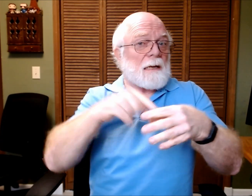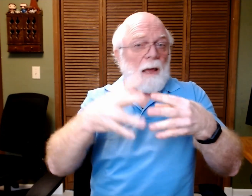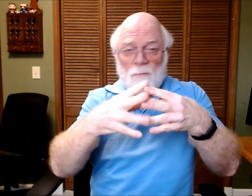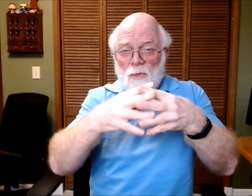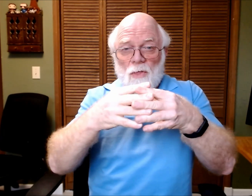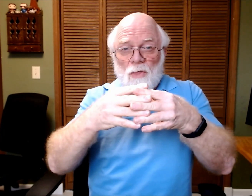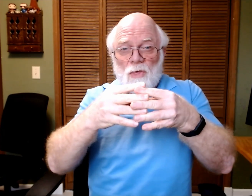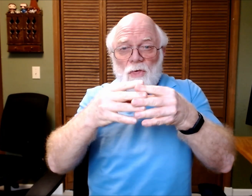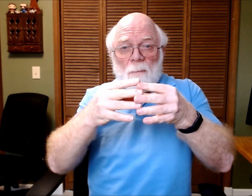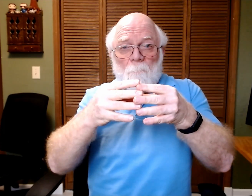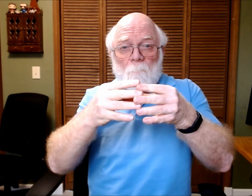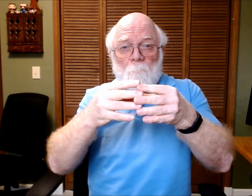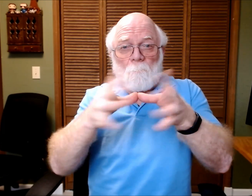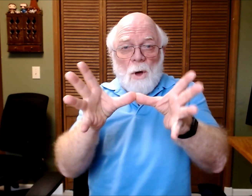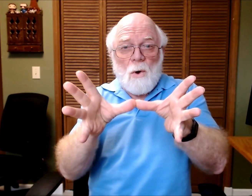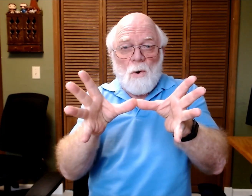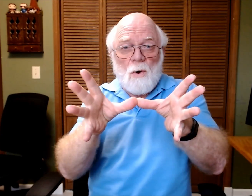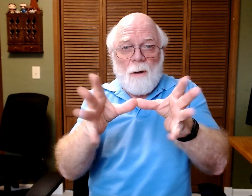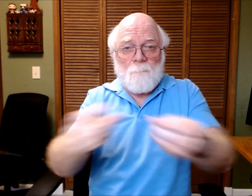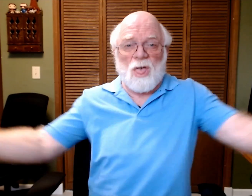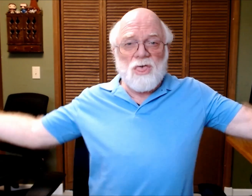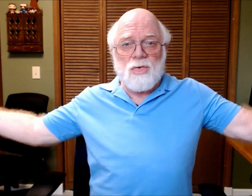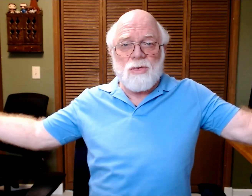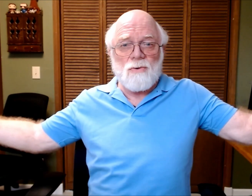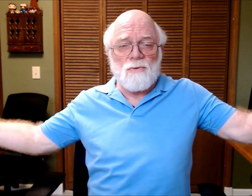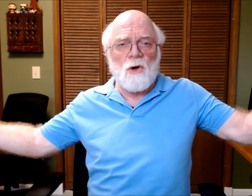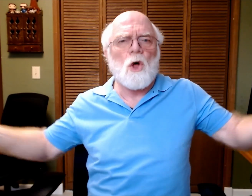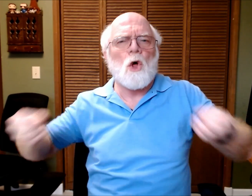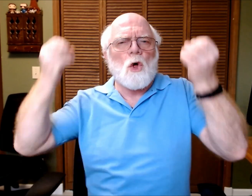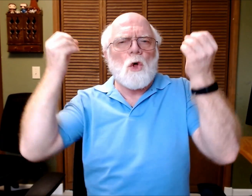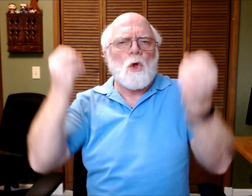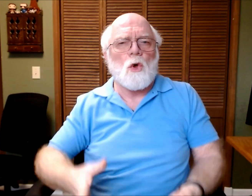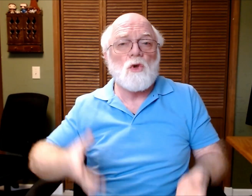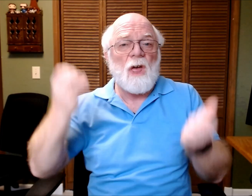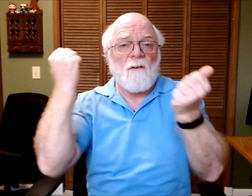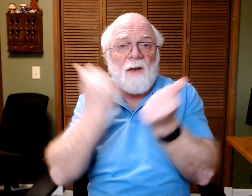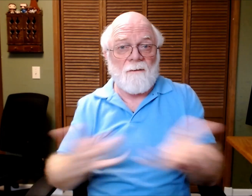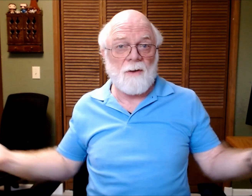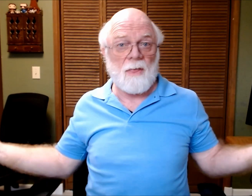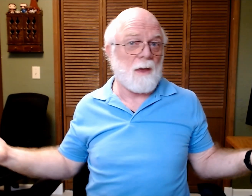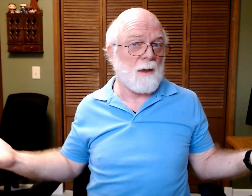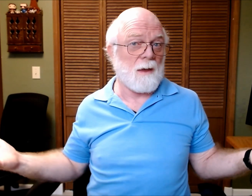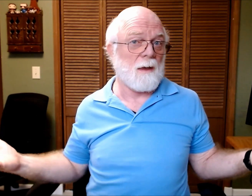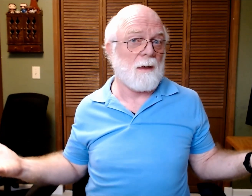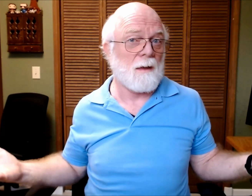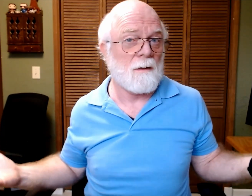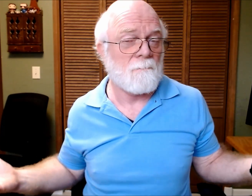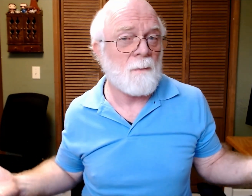Second time, it stretches, bang, and you've lost everything. Everything's gone.